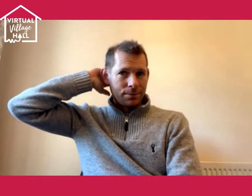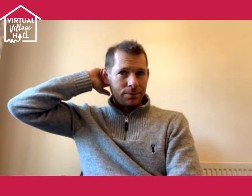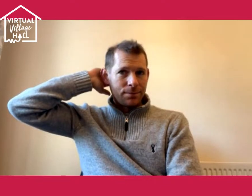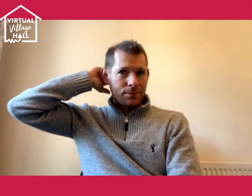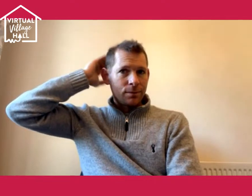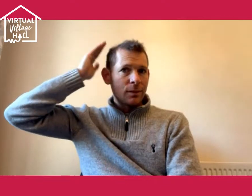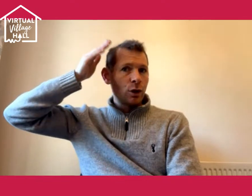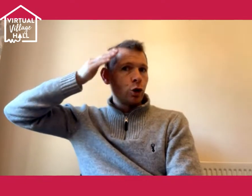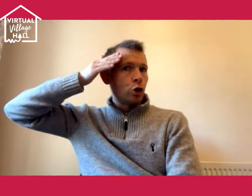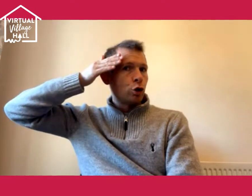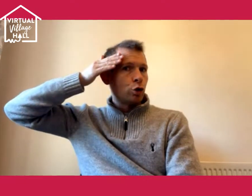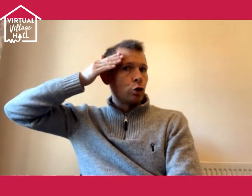bald,